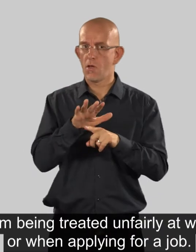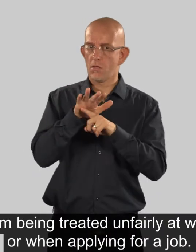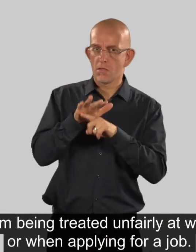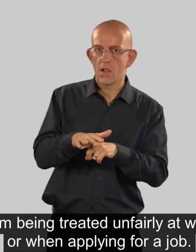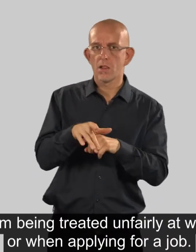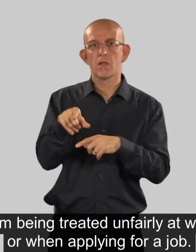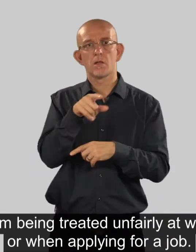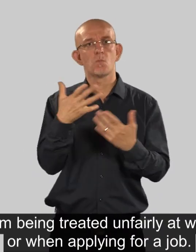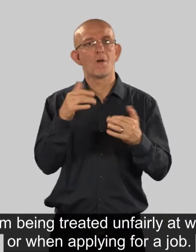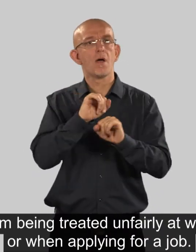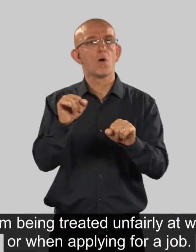or when applying for a job.